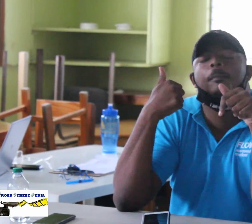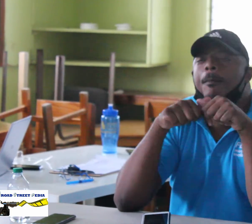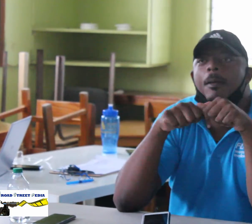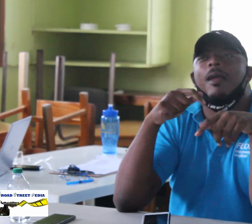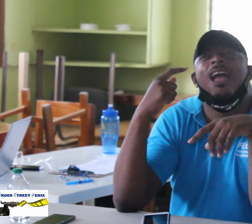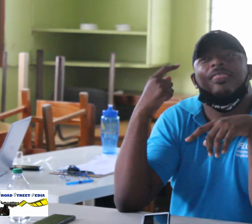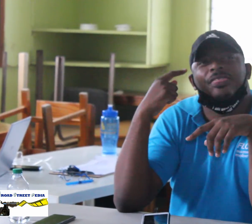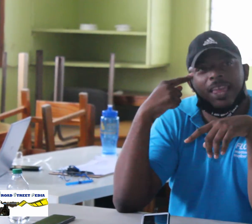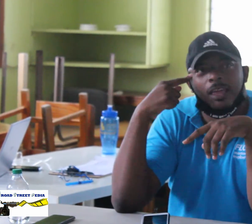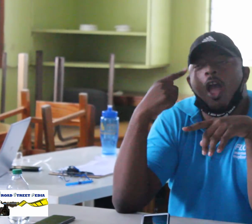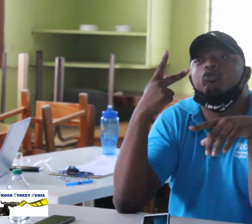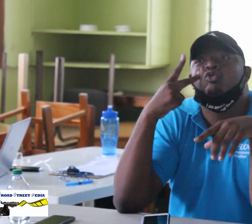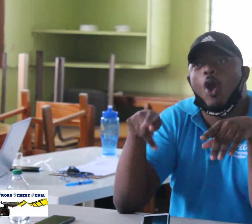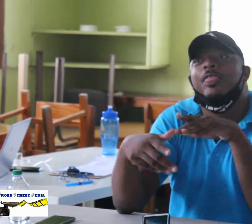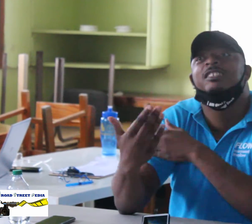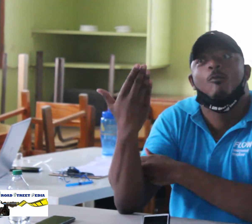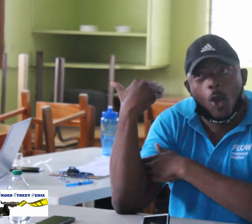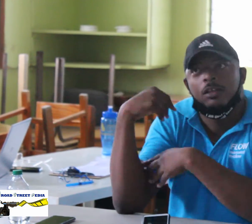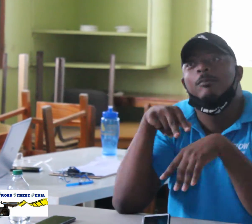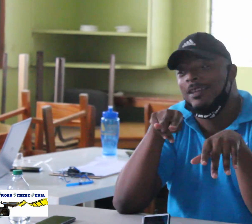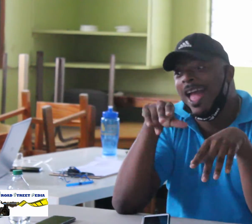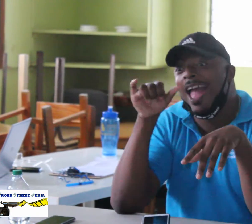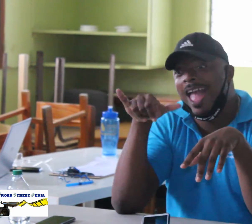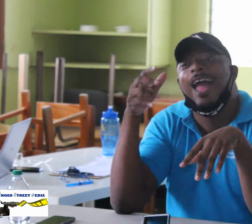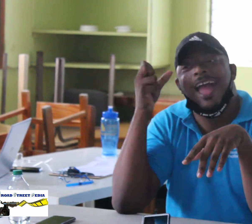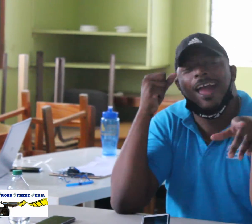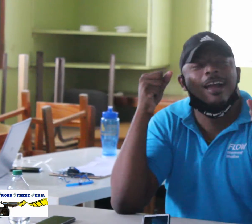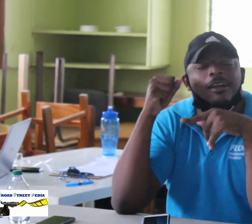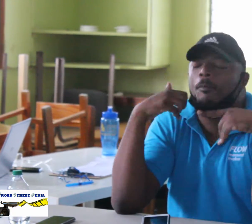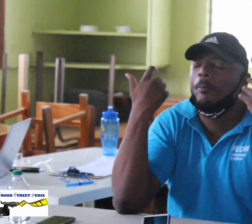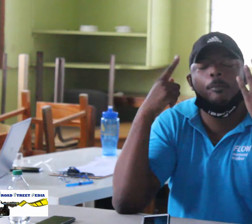They could also try some sweet potato.